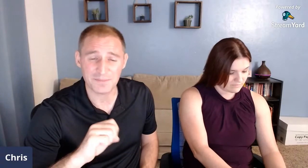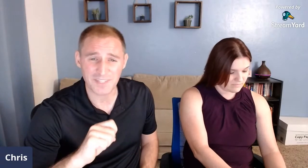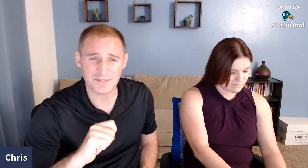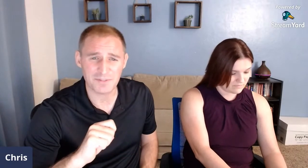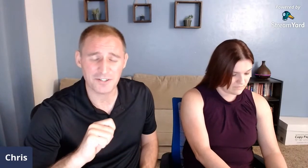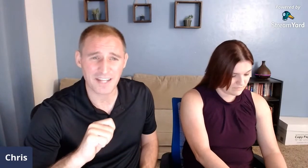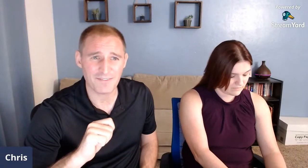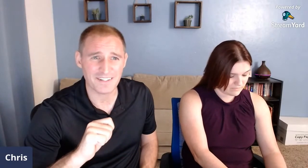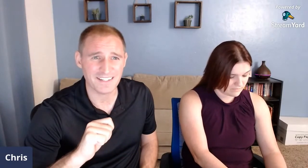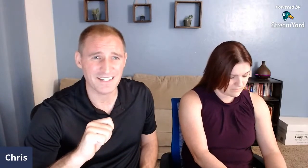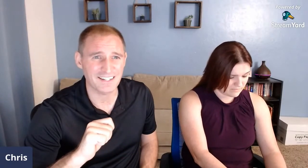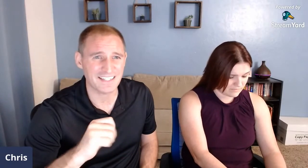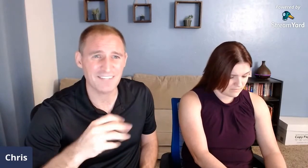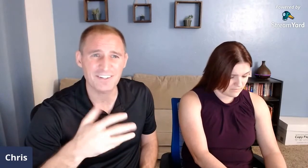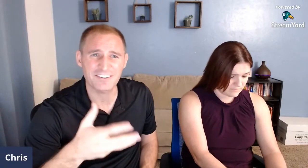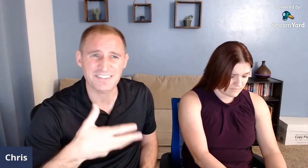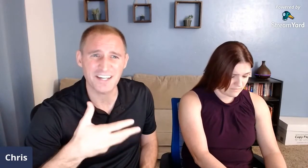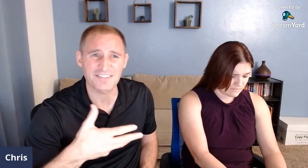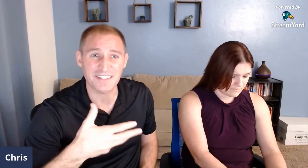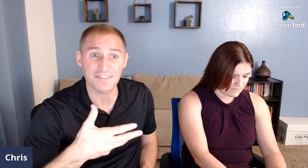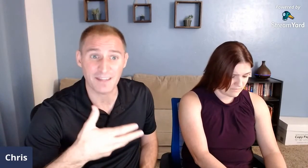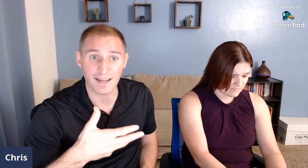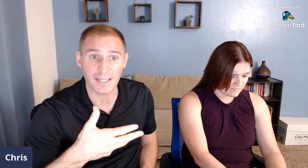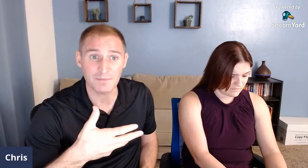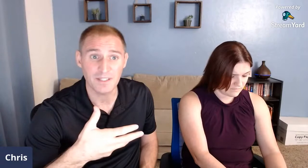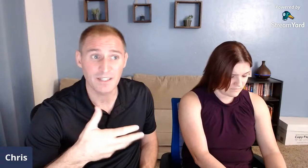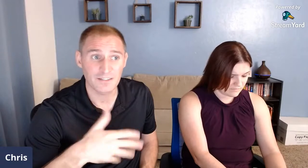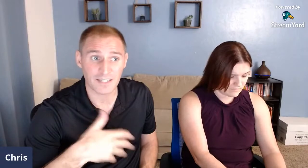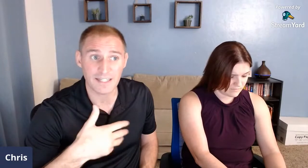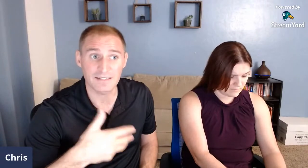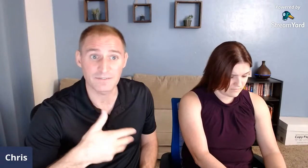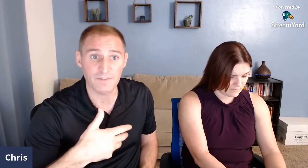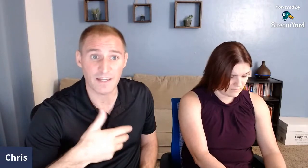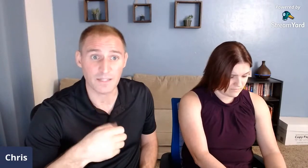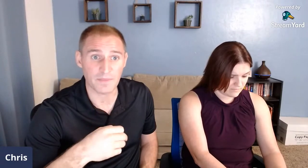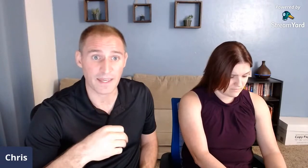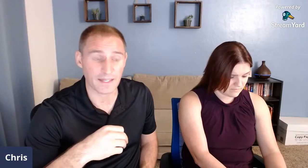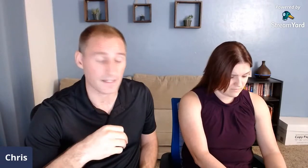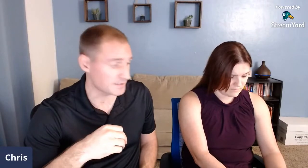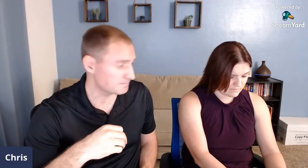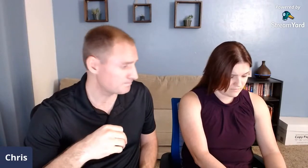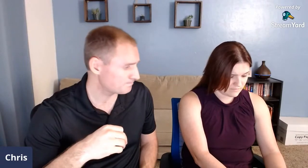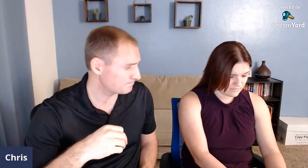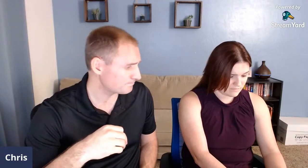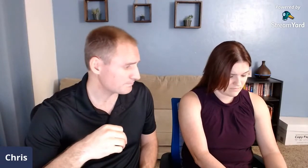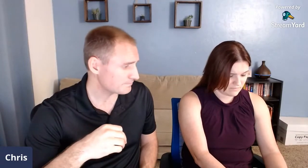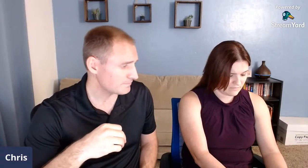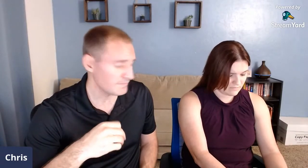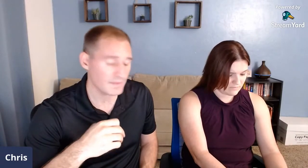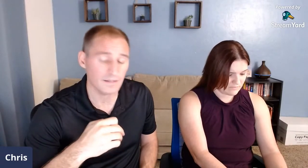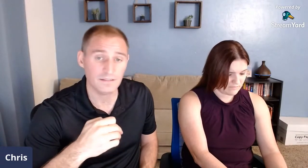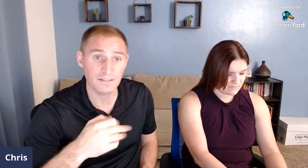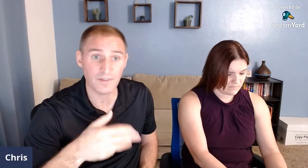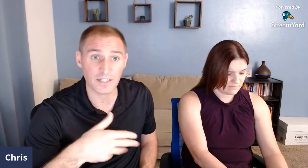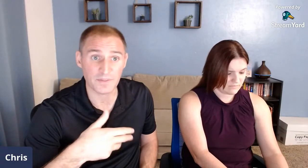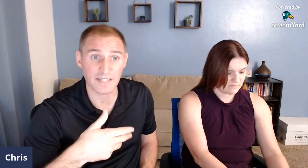And sometimes we don't have give ourselves enough time to kind of develop that, to develop the